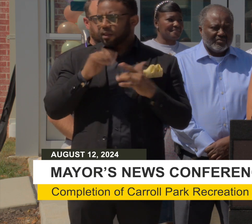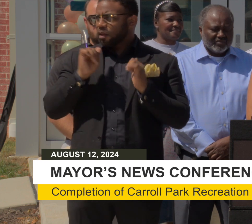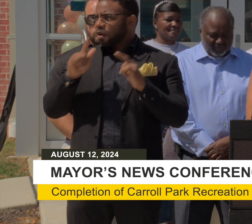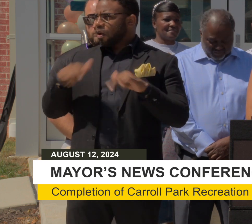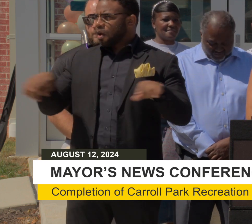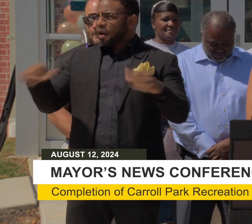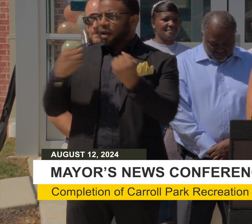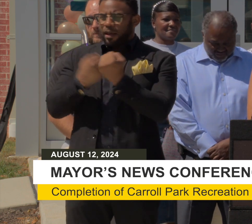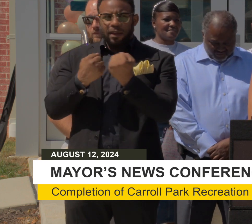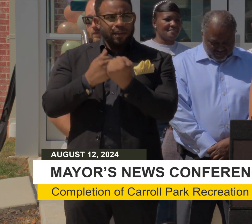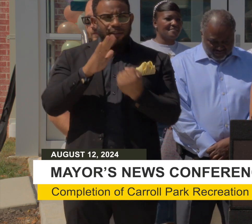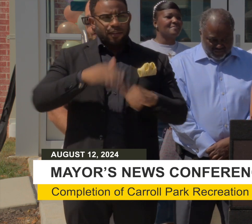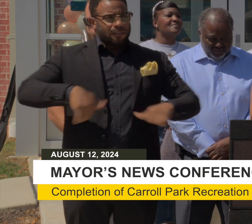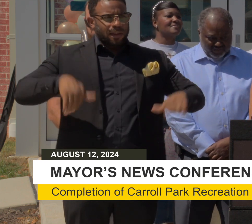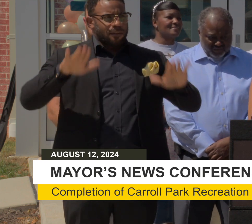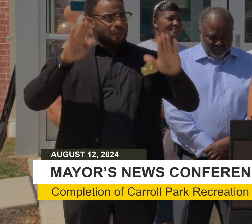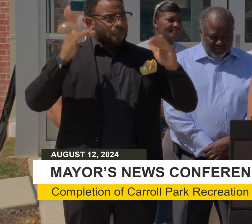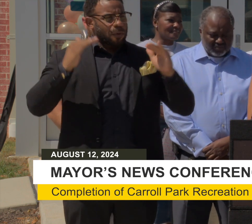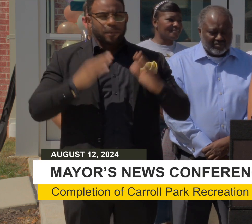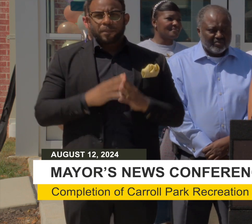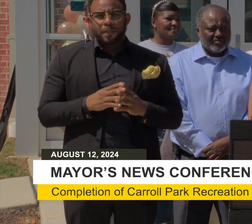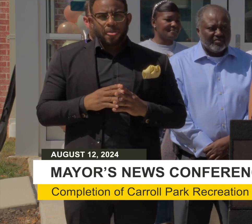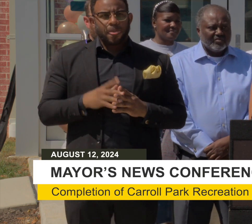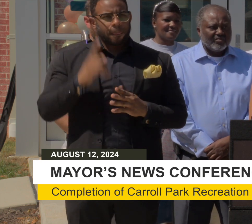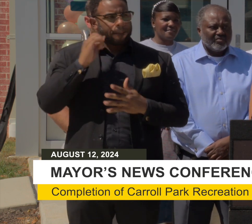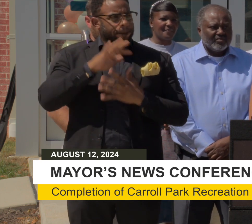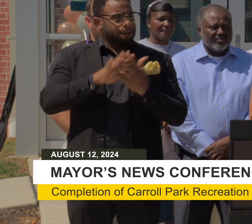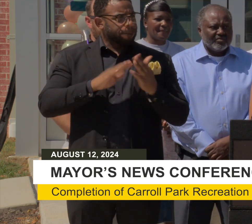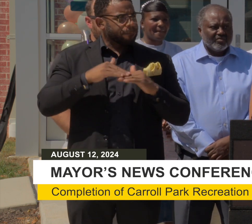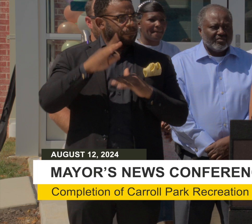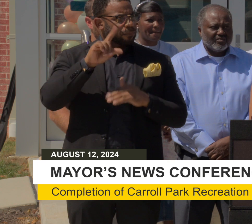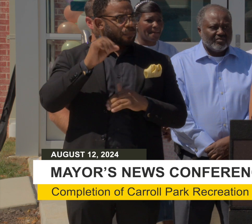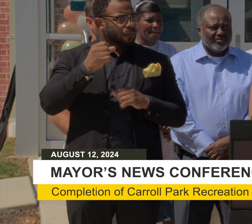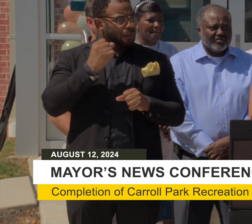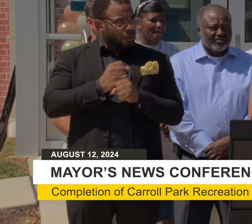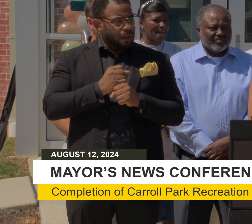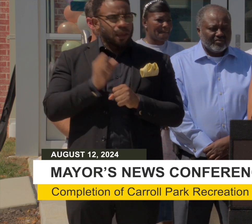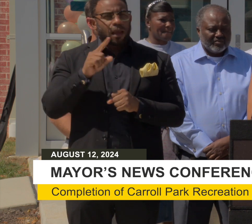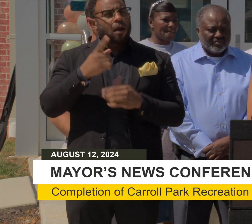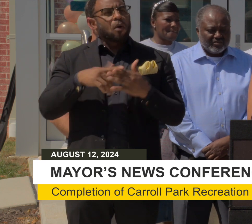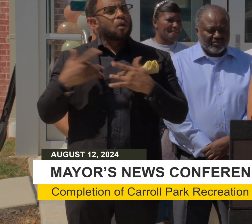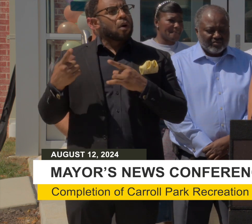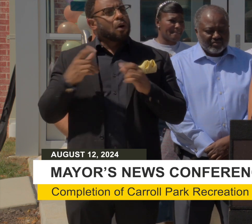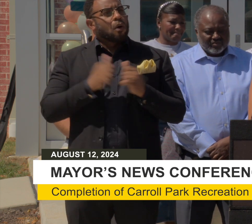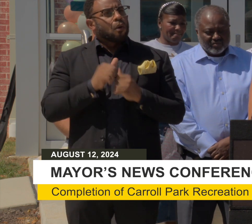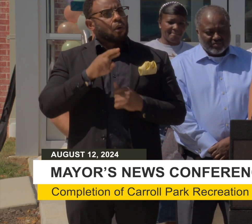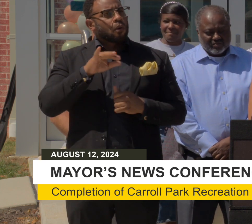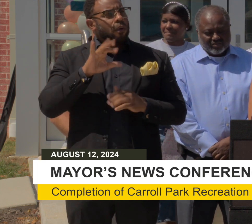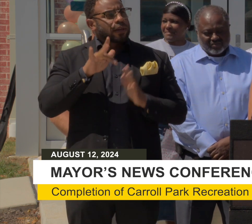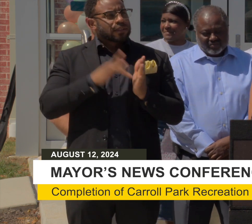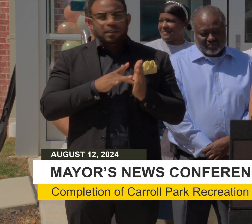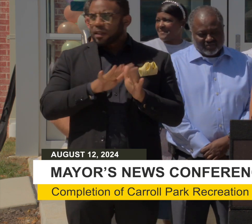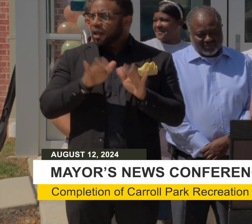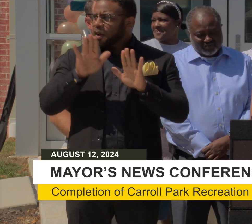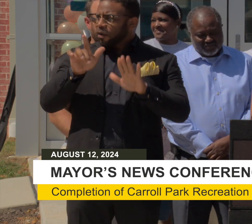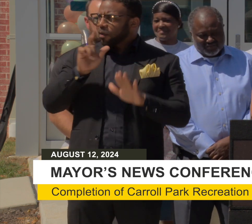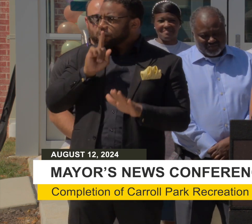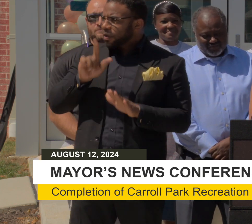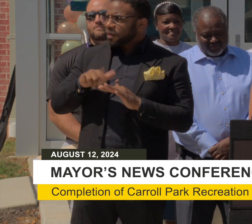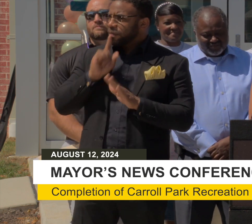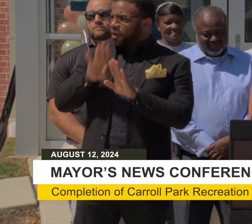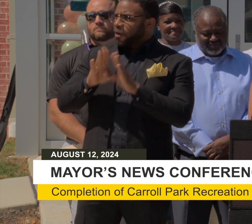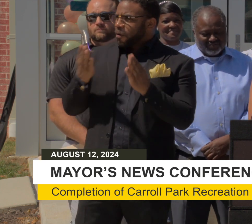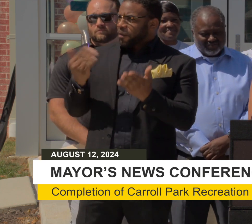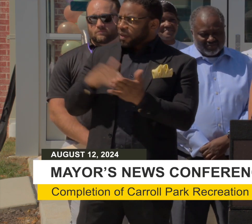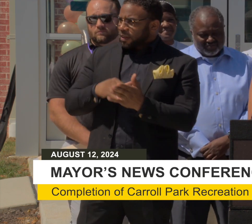all the advocates that never gave up hope, for who over 20 years have asked what's going on with the rec center, how great it would be to be